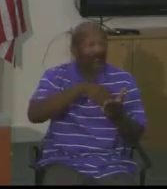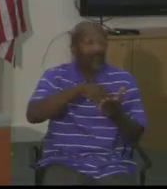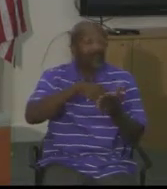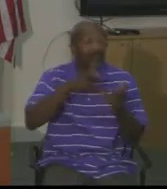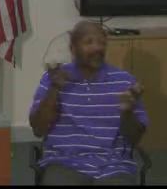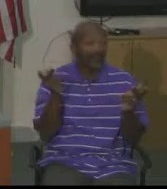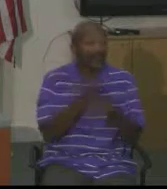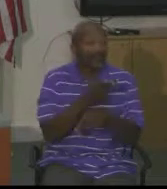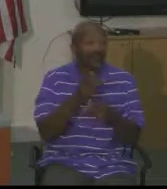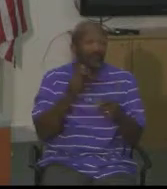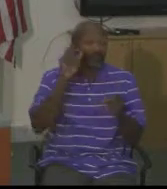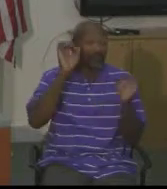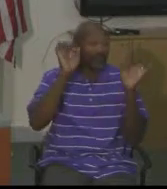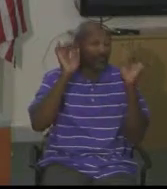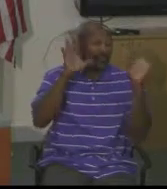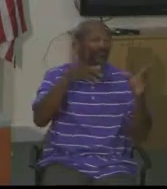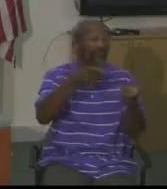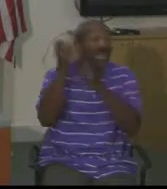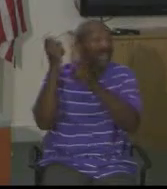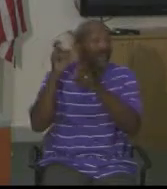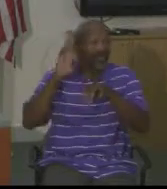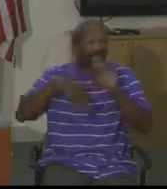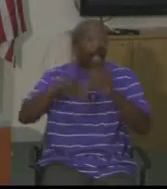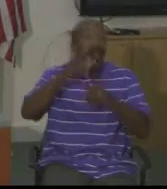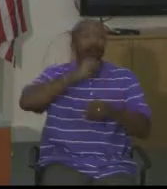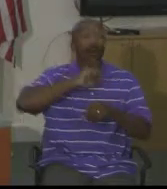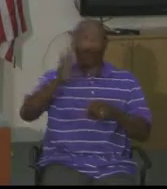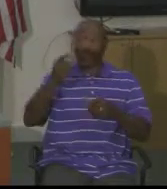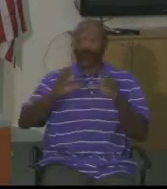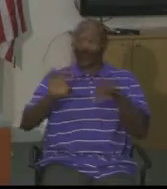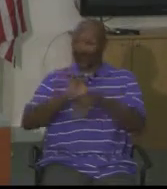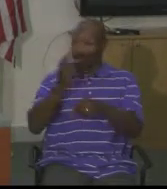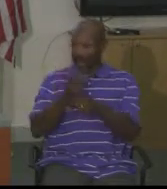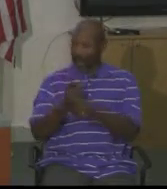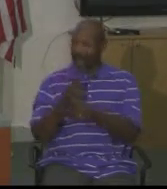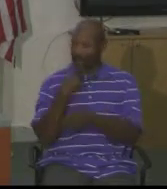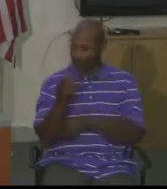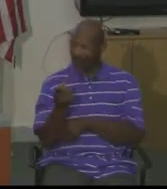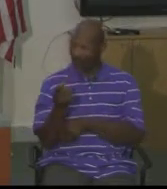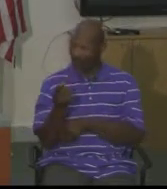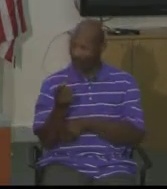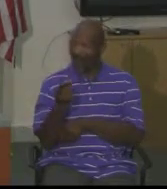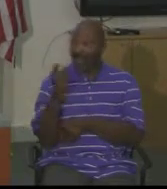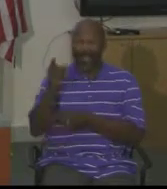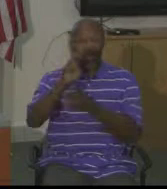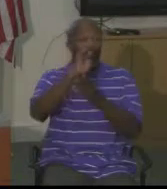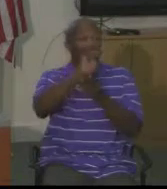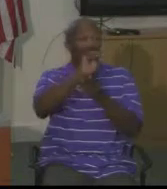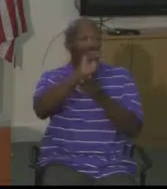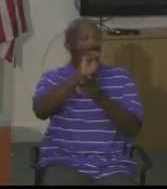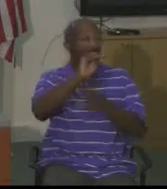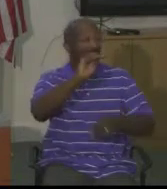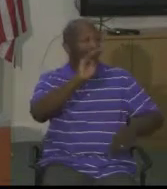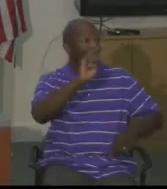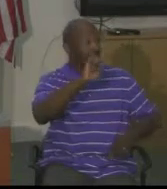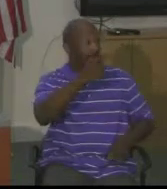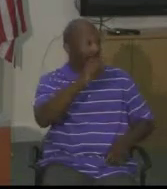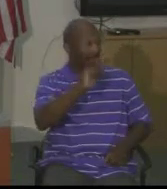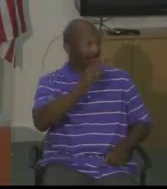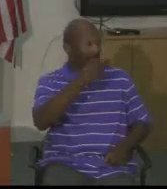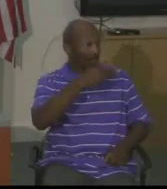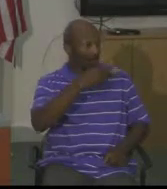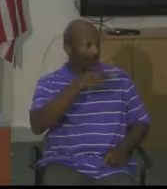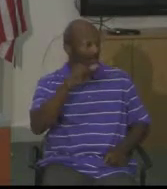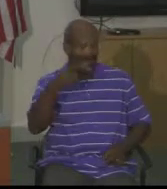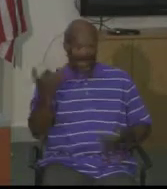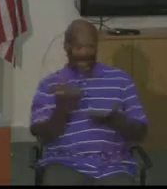times faster than that original. Because this is in megahertz, this is